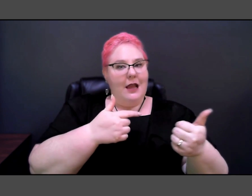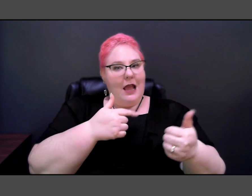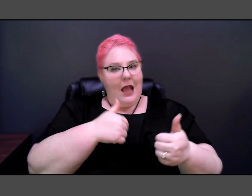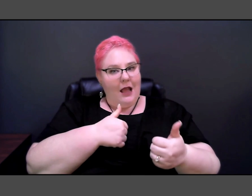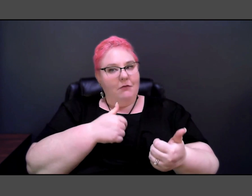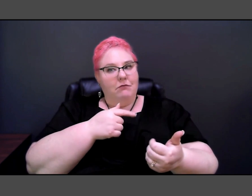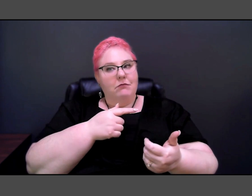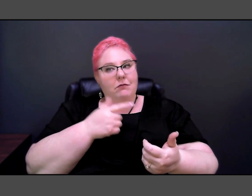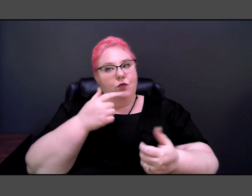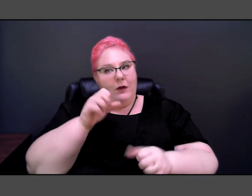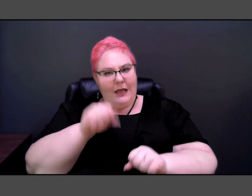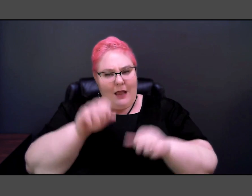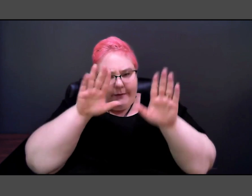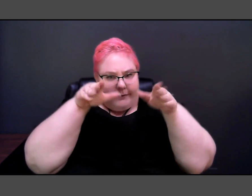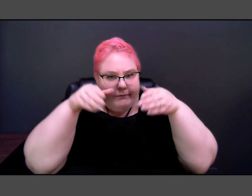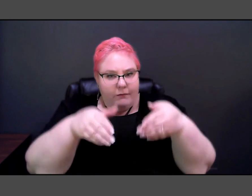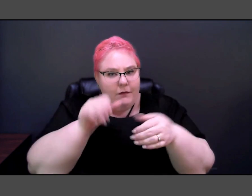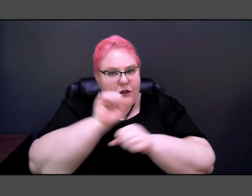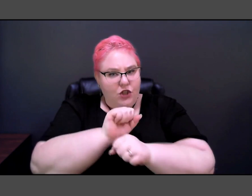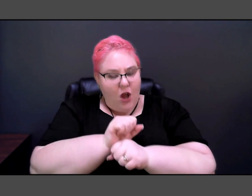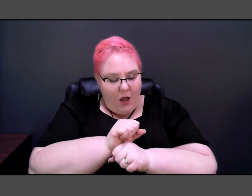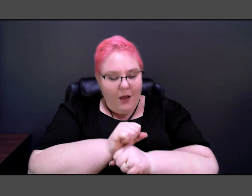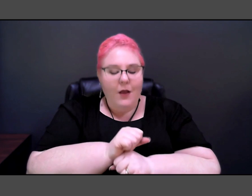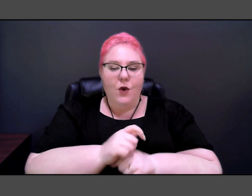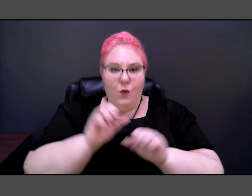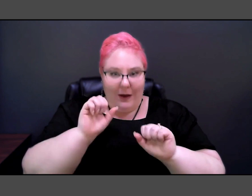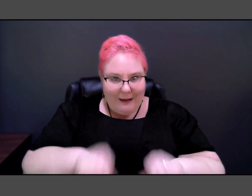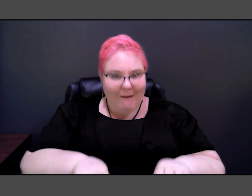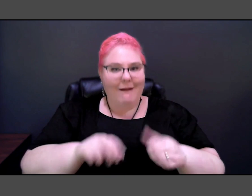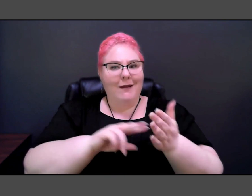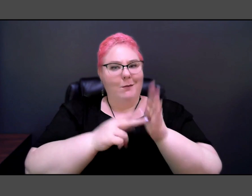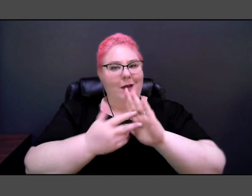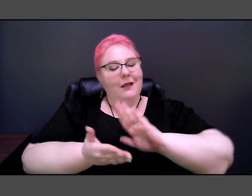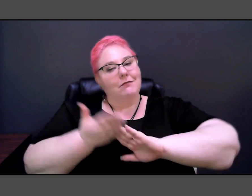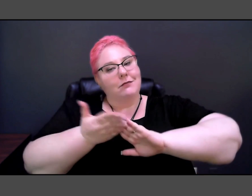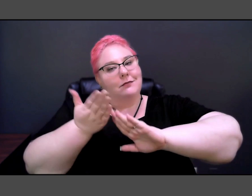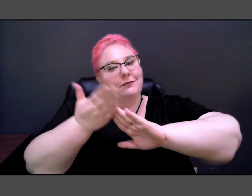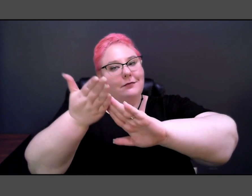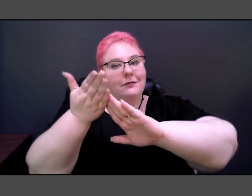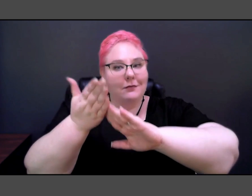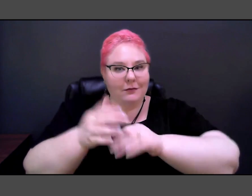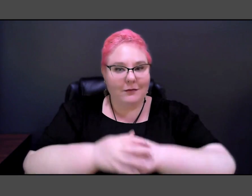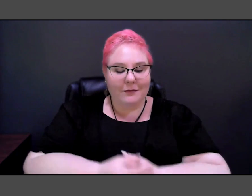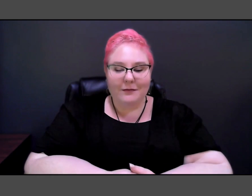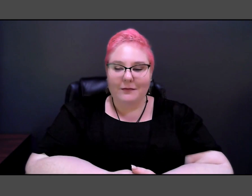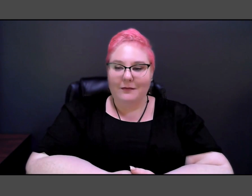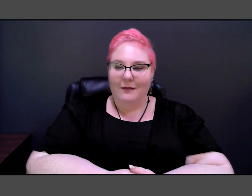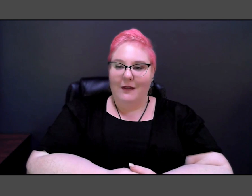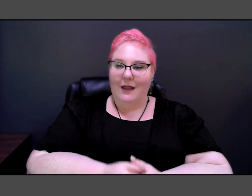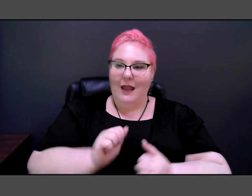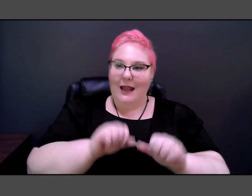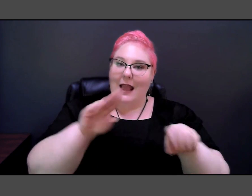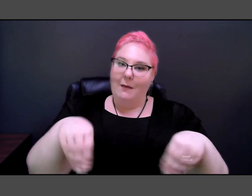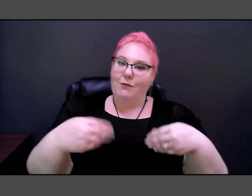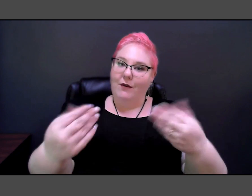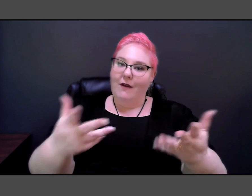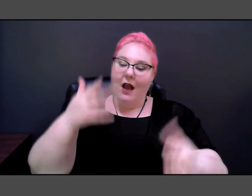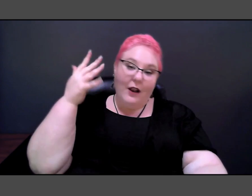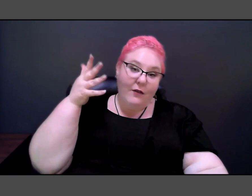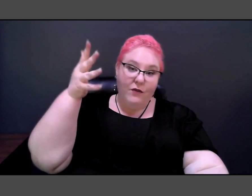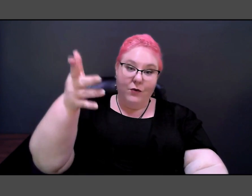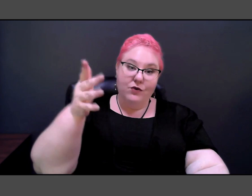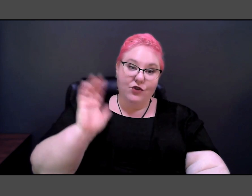things operate in a good way and provide a future for our families